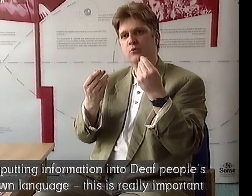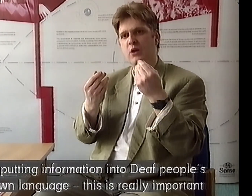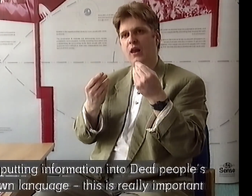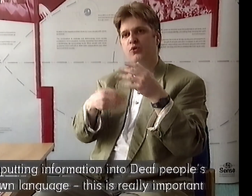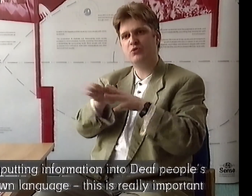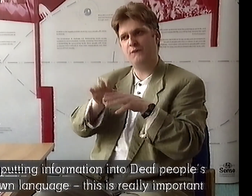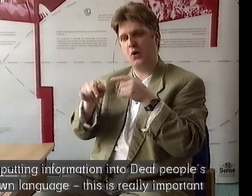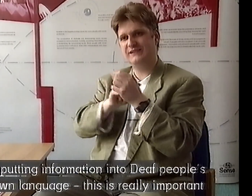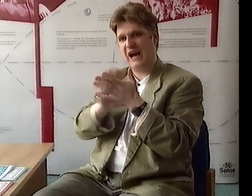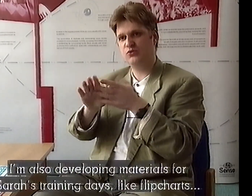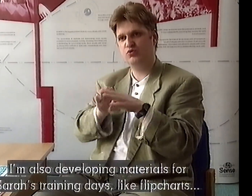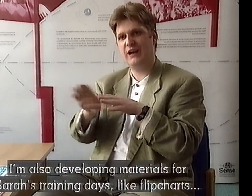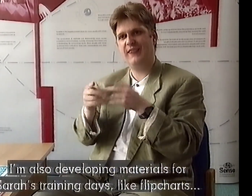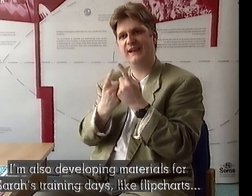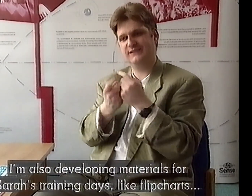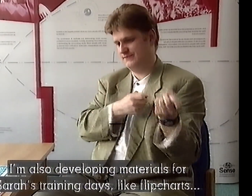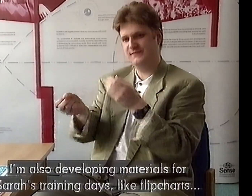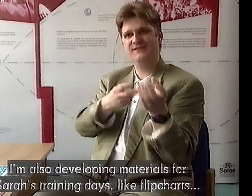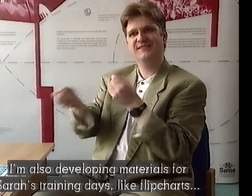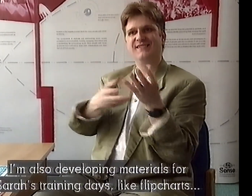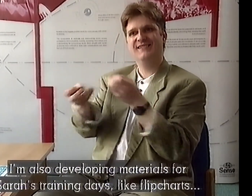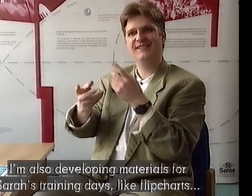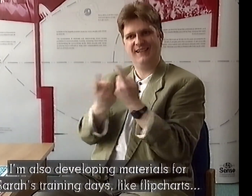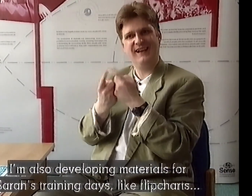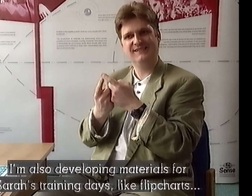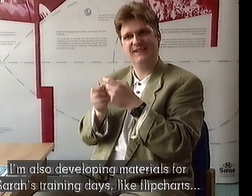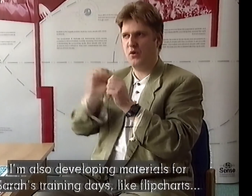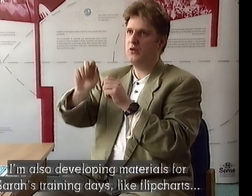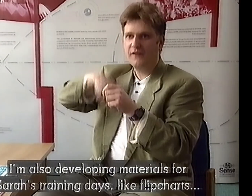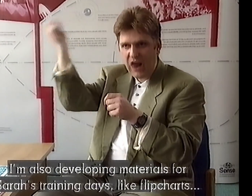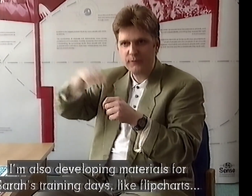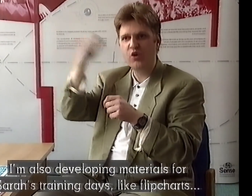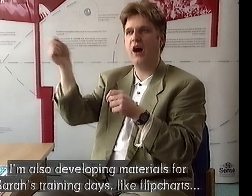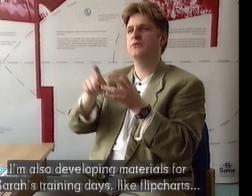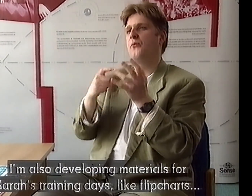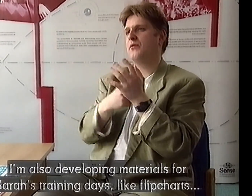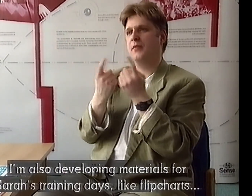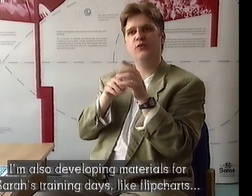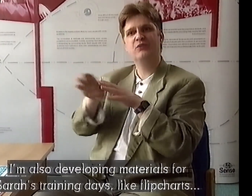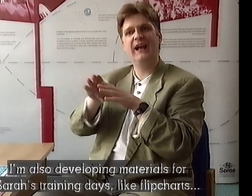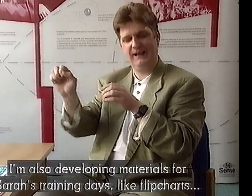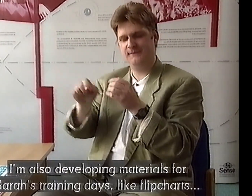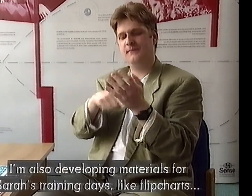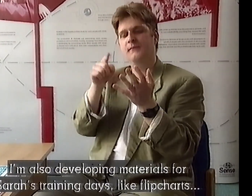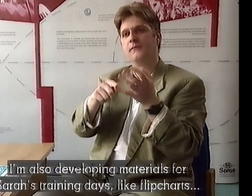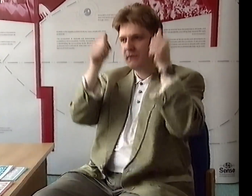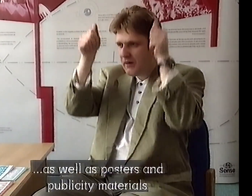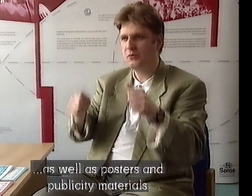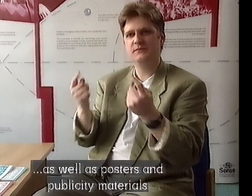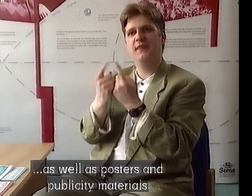worthwhile. I'm also developing materials for Sarah's training days, like flip charts and other training materials,